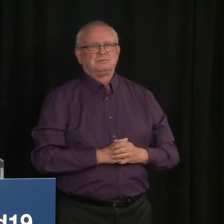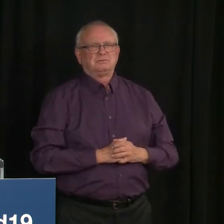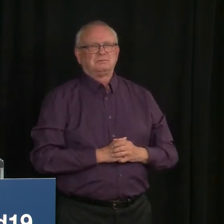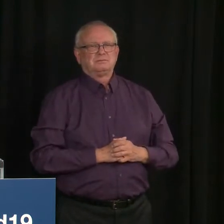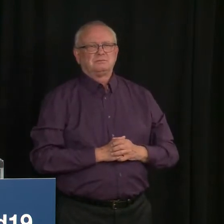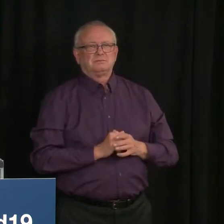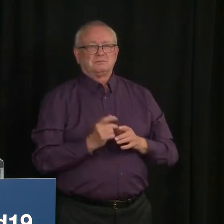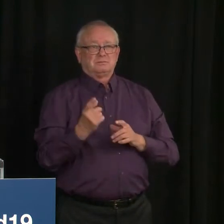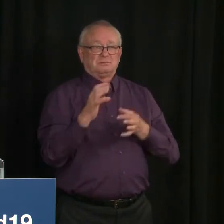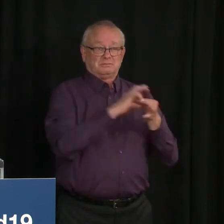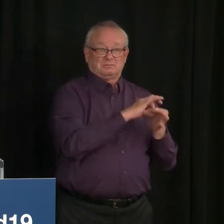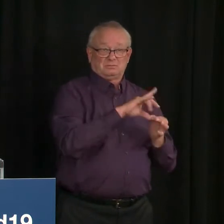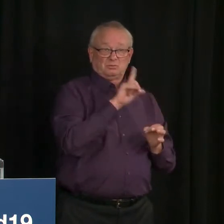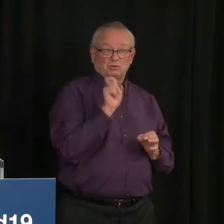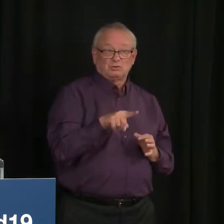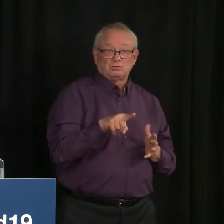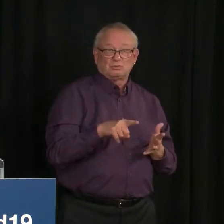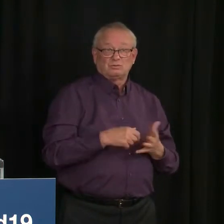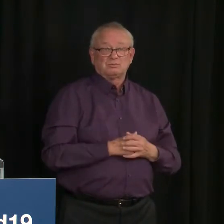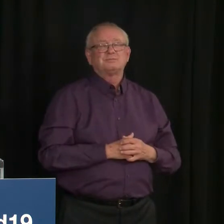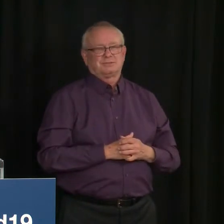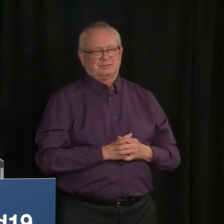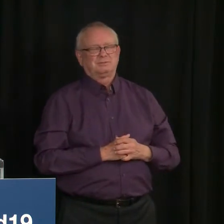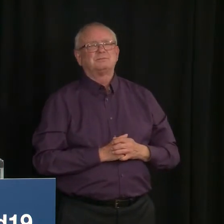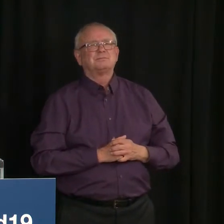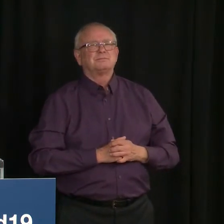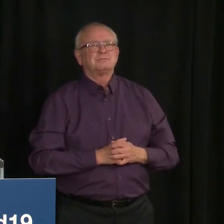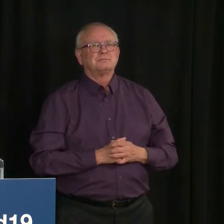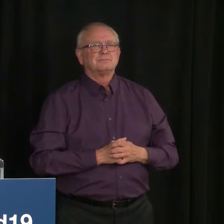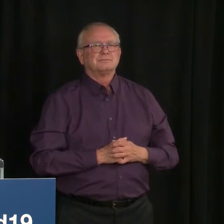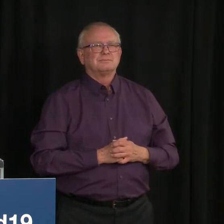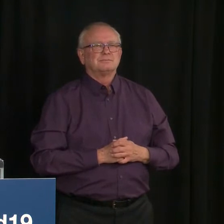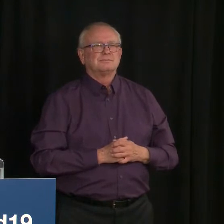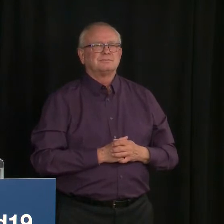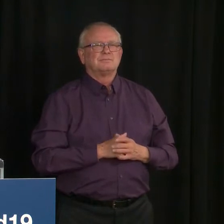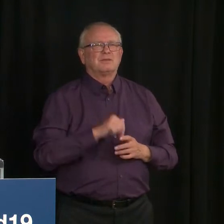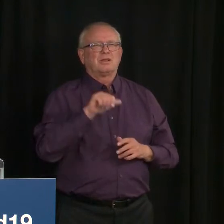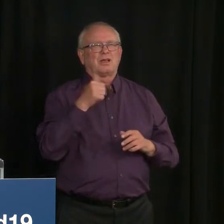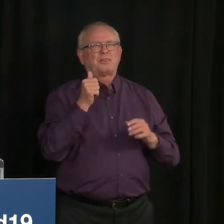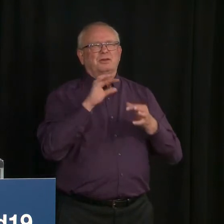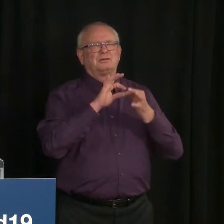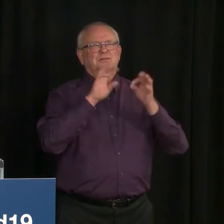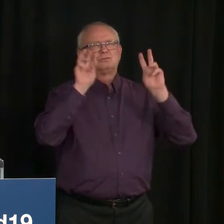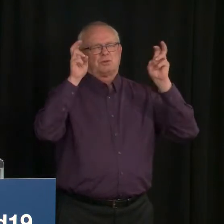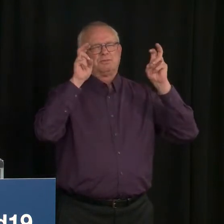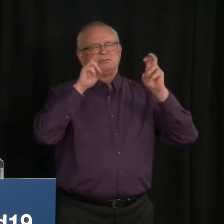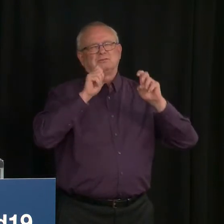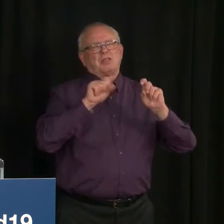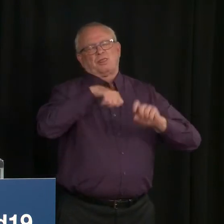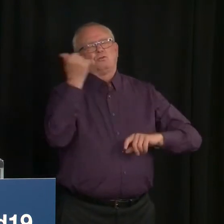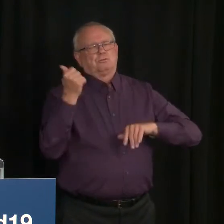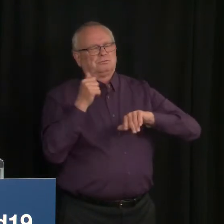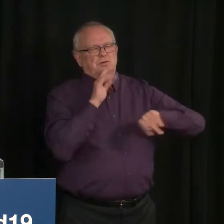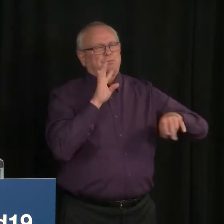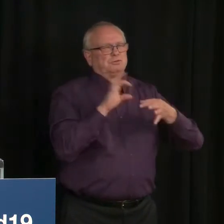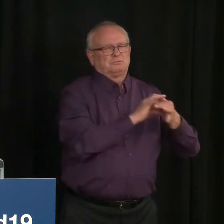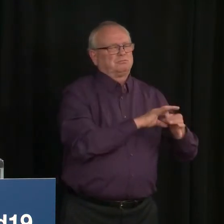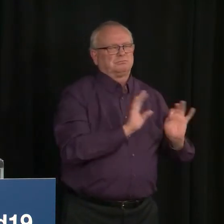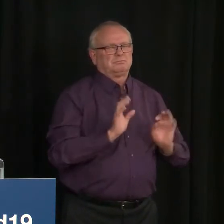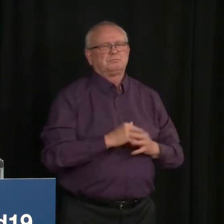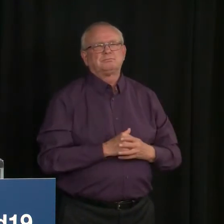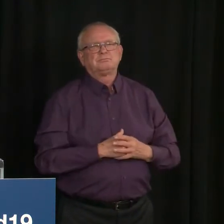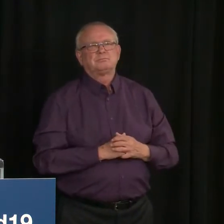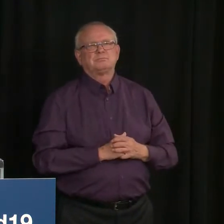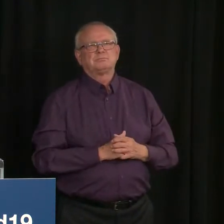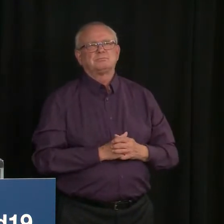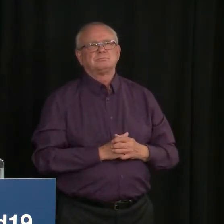question? Yes, there is, on a slightly different topic. Just wanted to gauge your level of concern with the